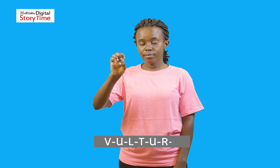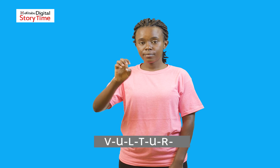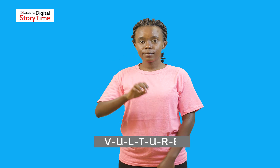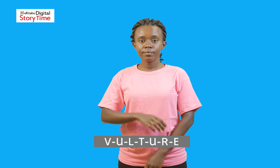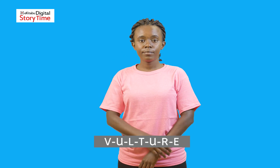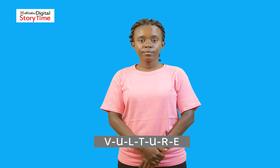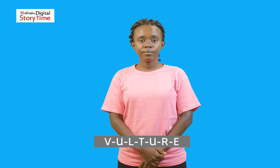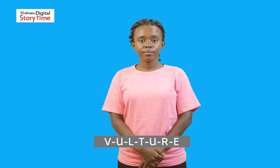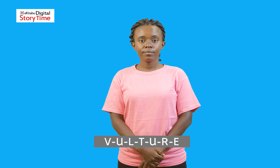Vulture.